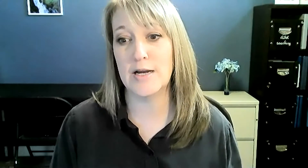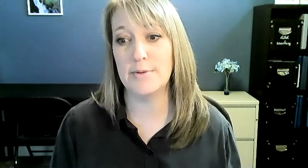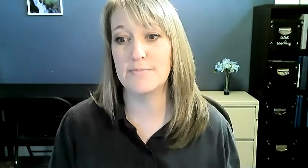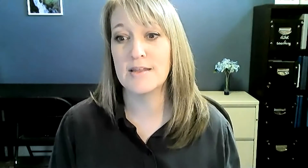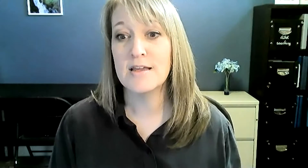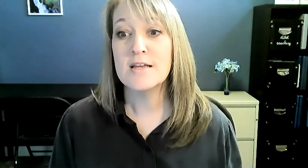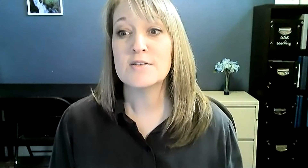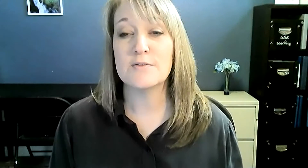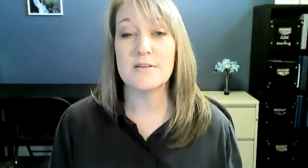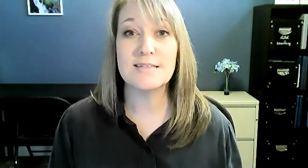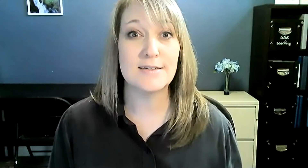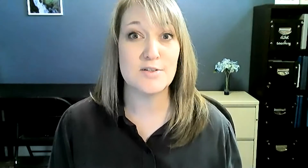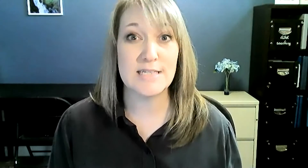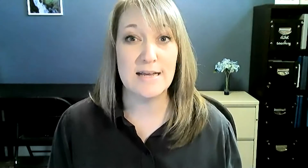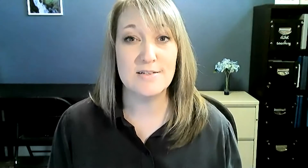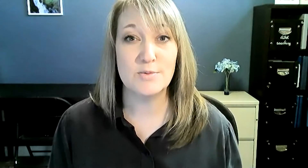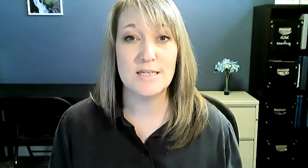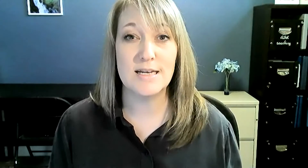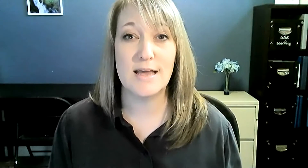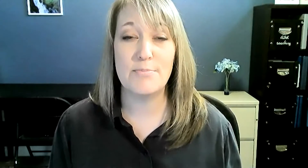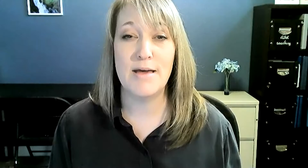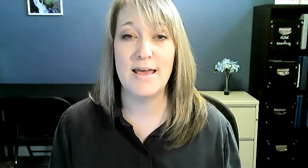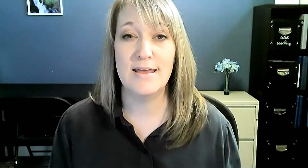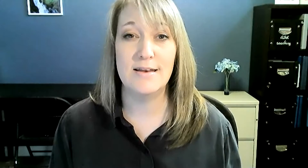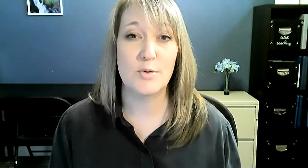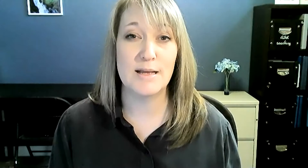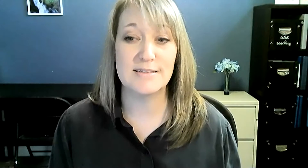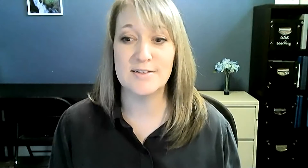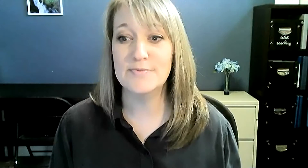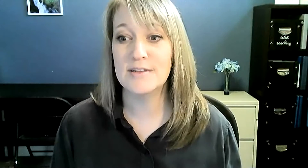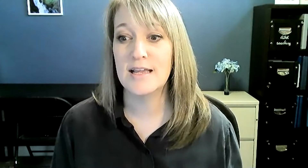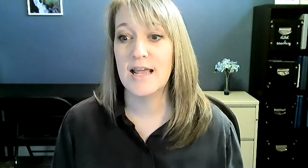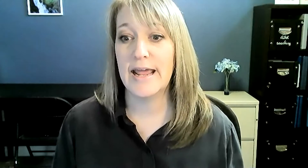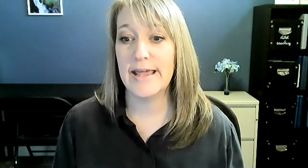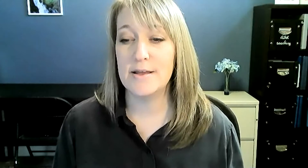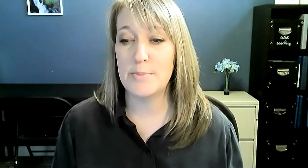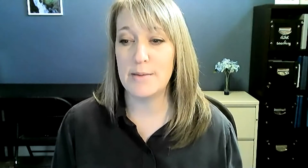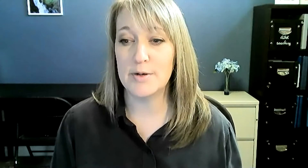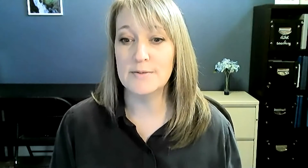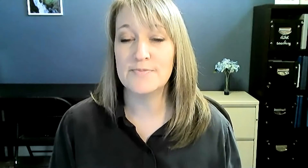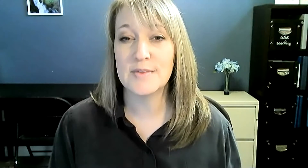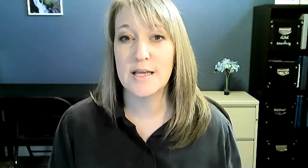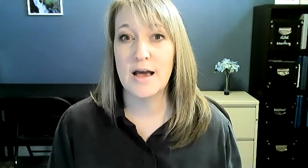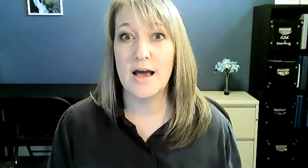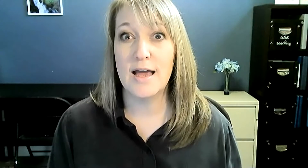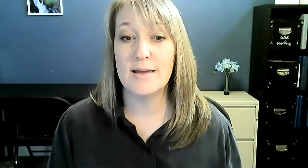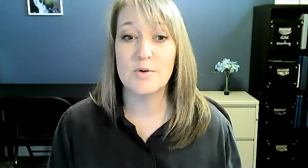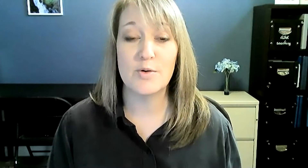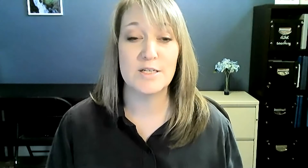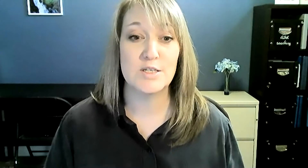describing. So for this exercise, you will need a pen or pencil and a paper. I am going